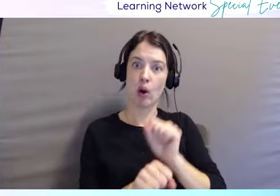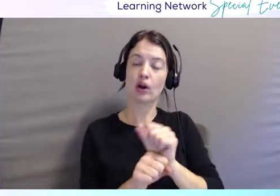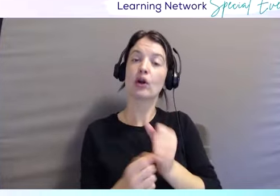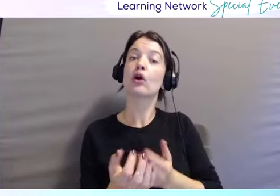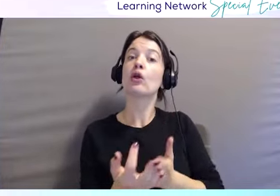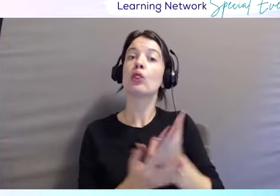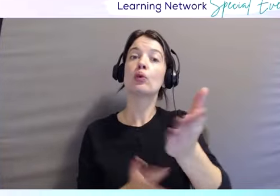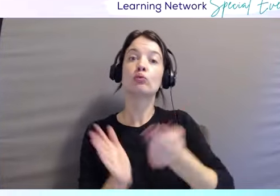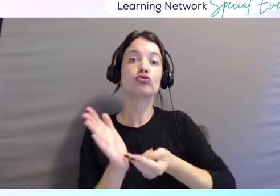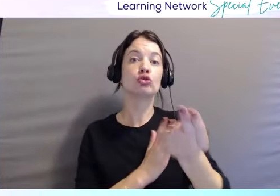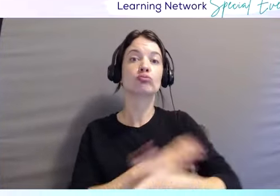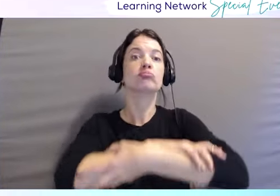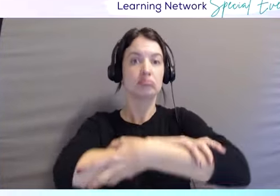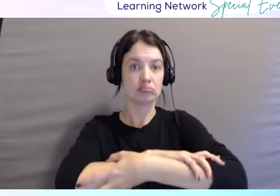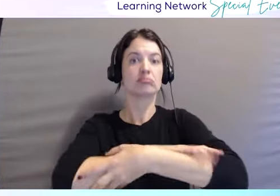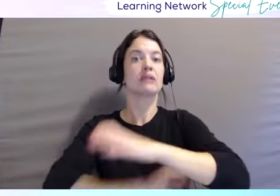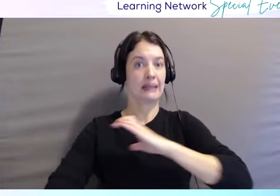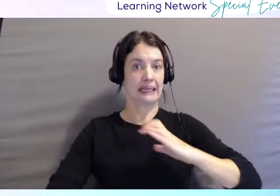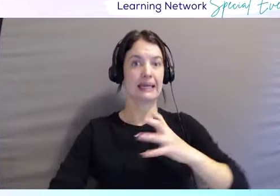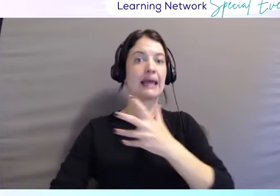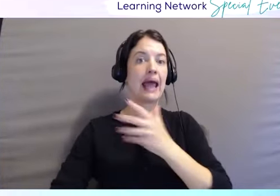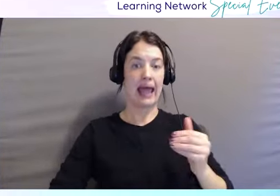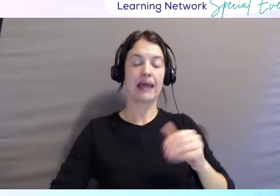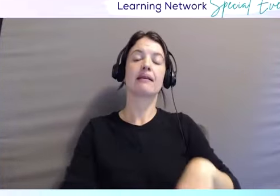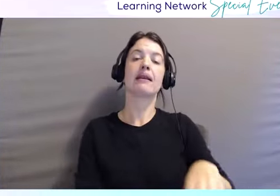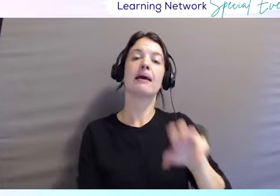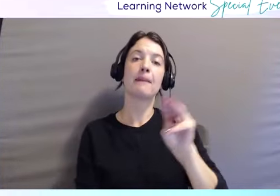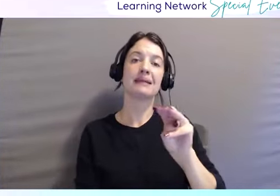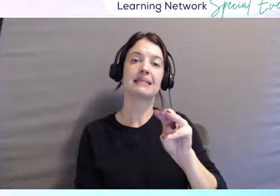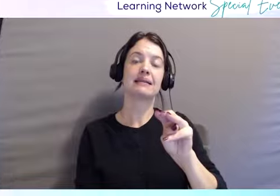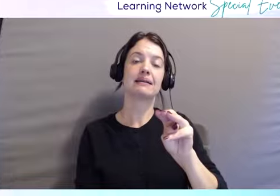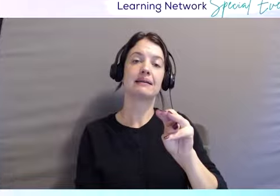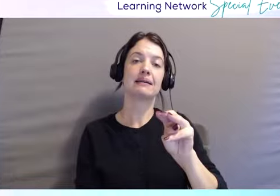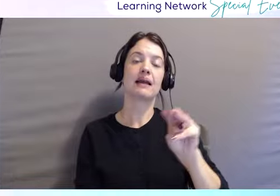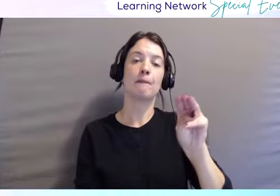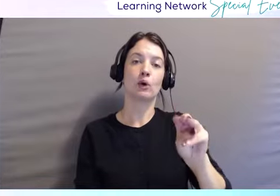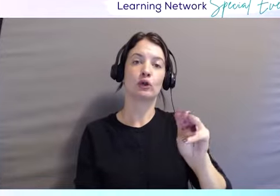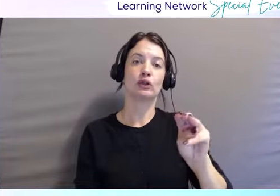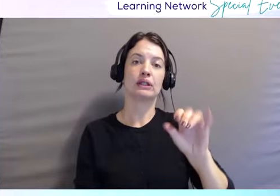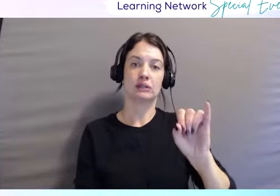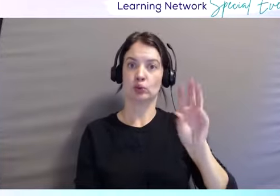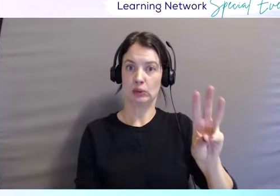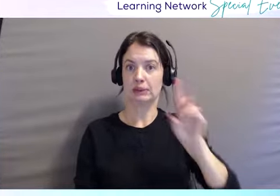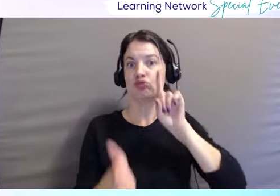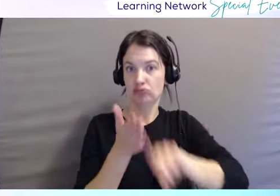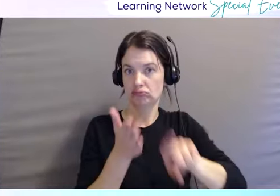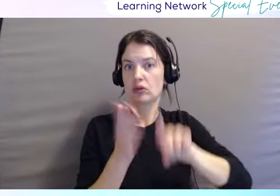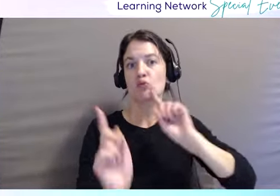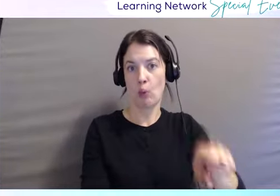Commission and through the Missing and Murdered Indigenous Women and Girls report. And overall, we stand in solidarity